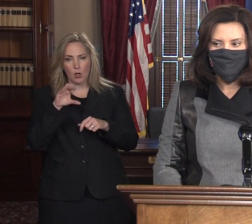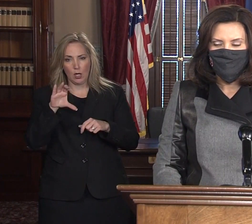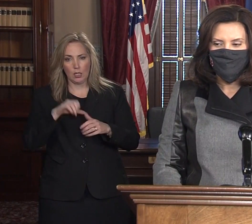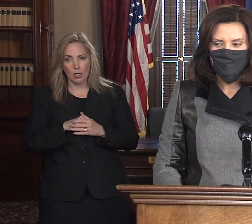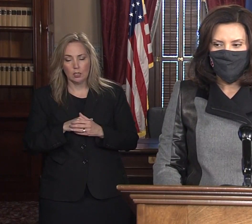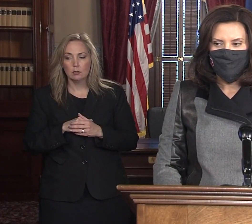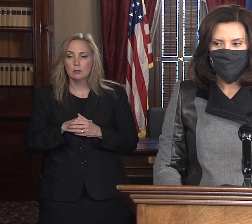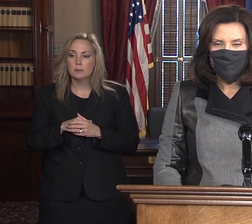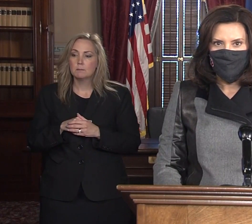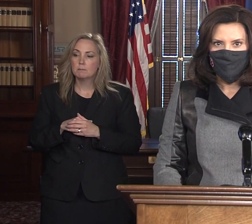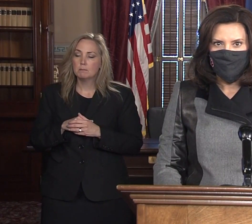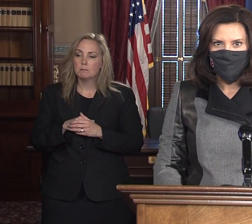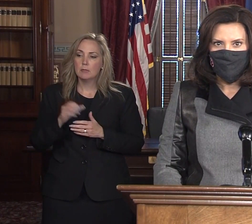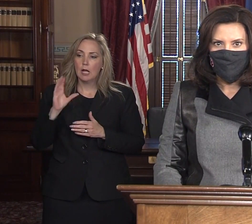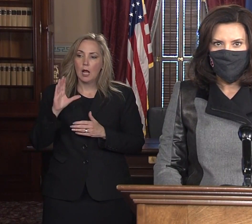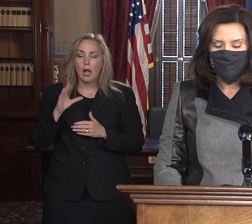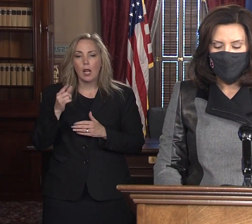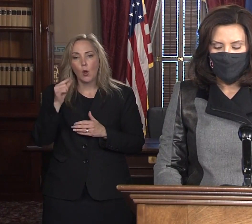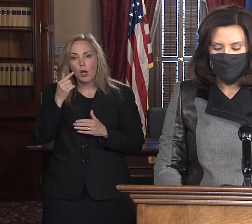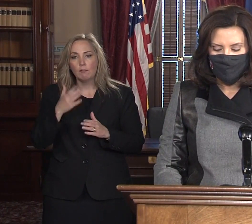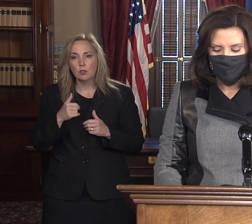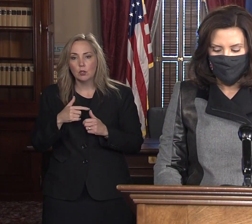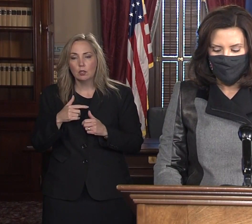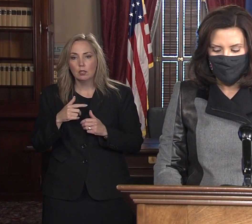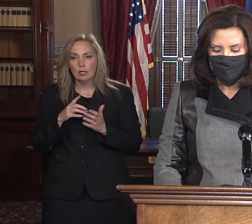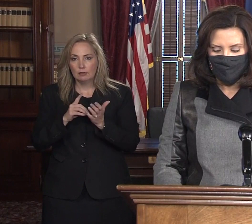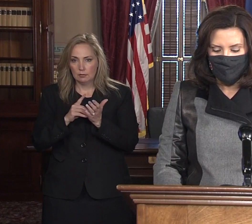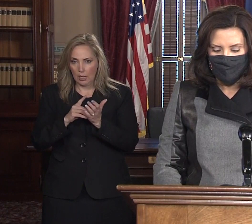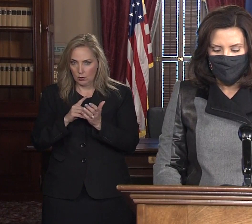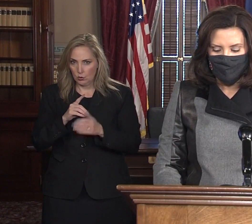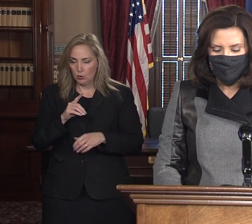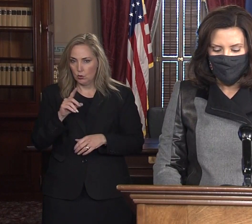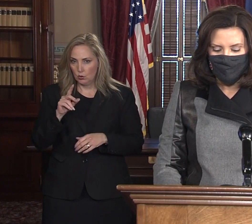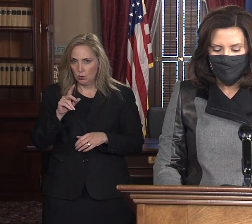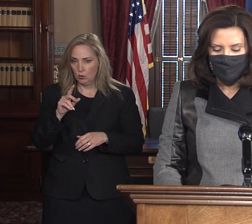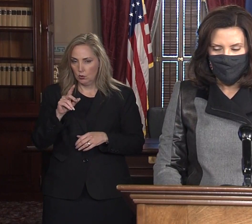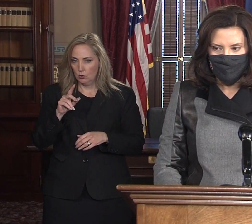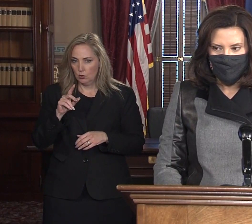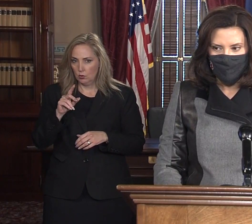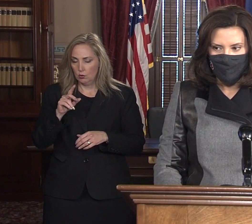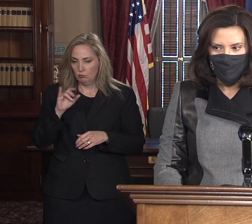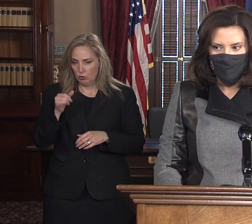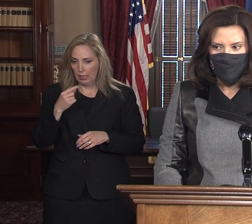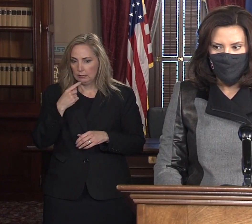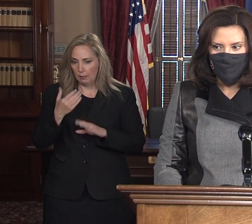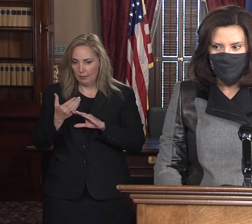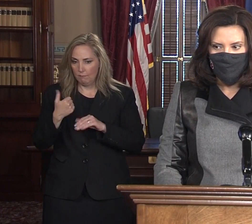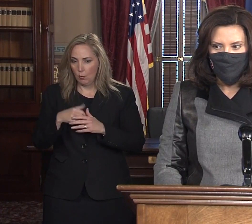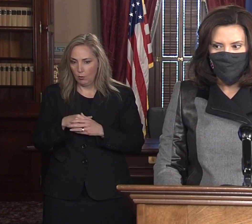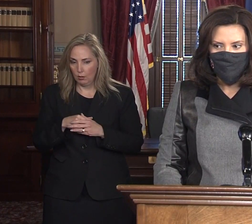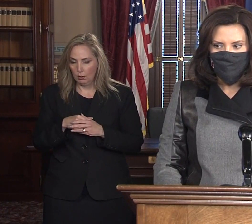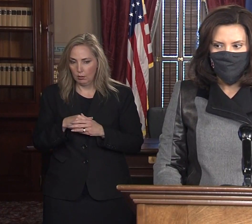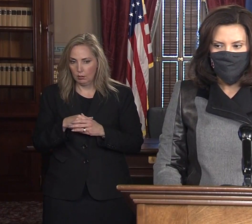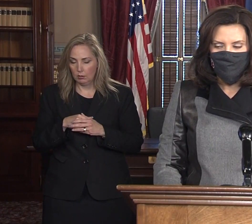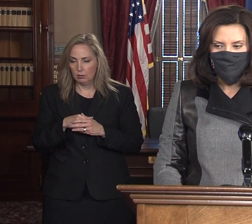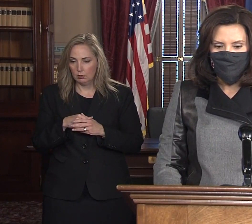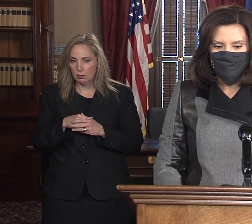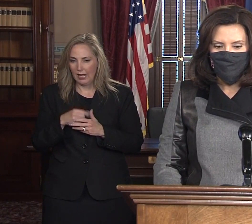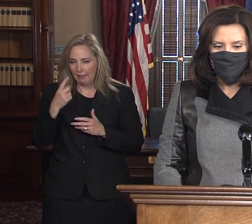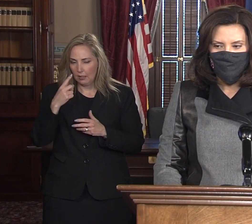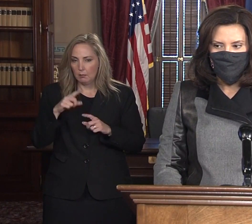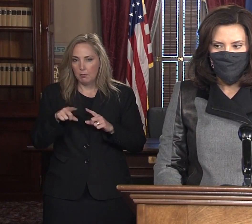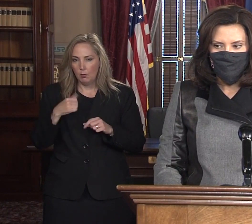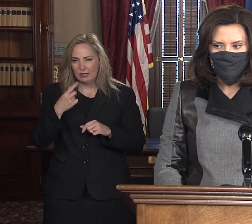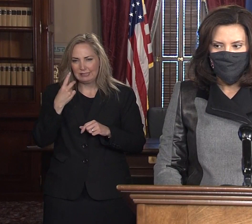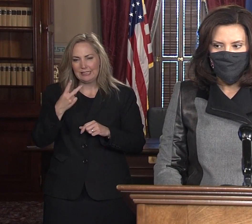Hello, Governor. Excuse me if Dr. Khaldun had said this before. We couldn't hear it very well when she was talking. But we're seeing a